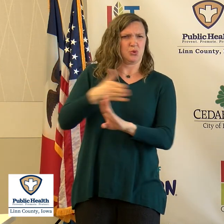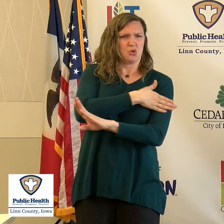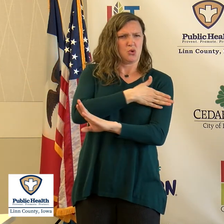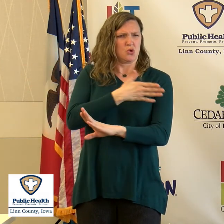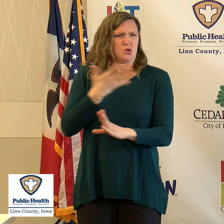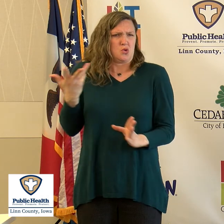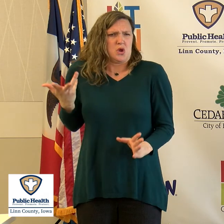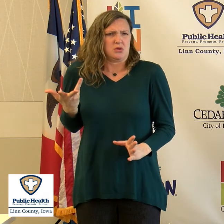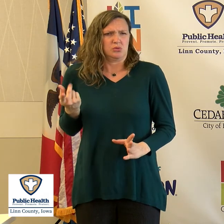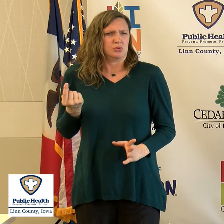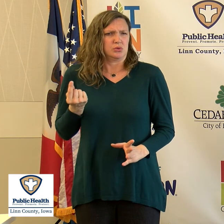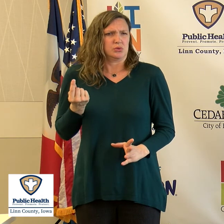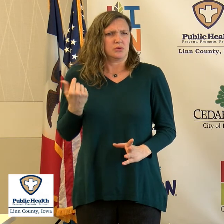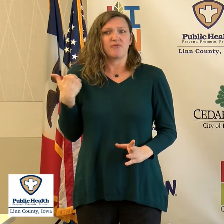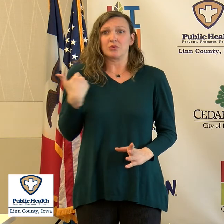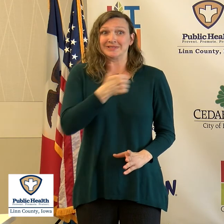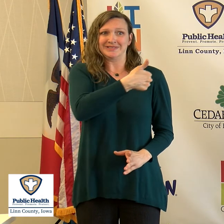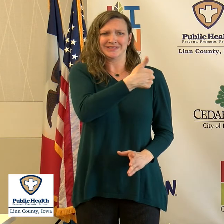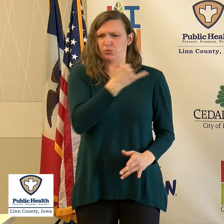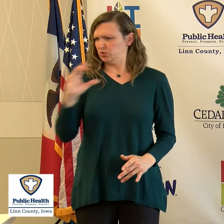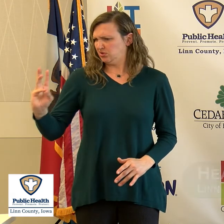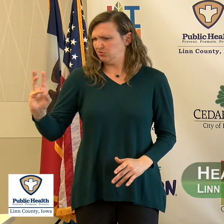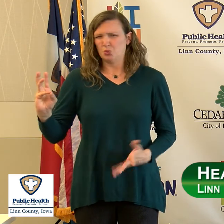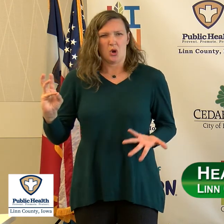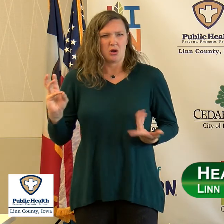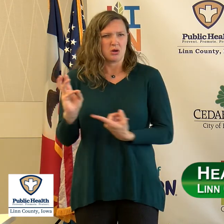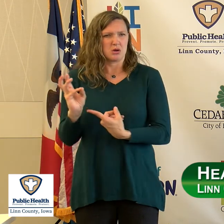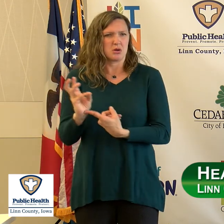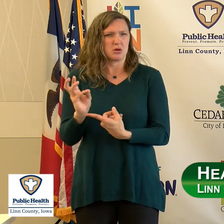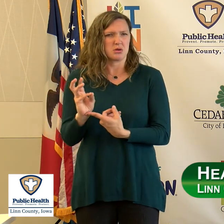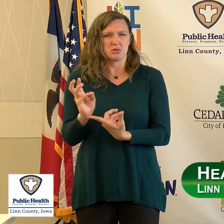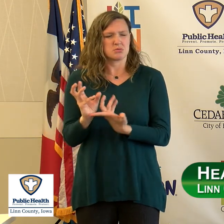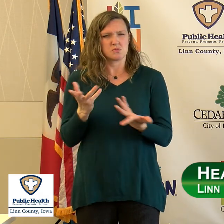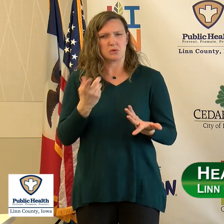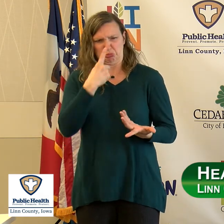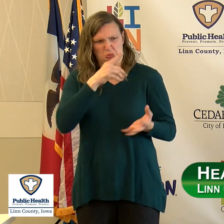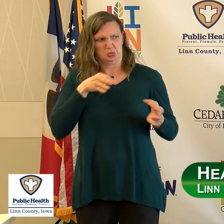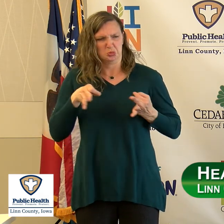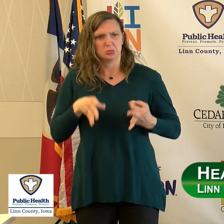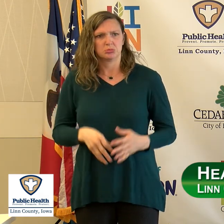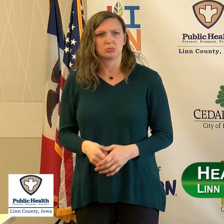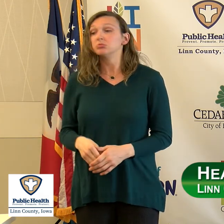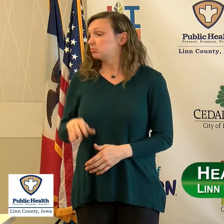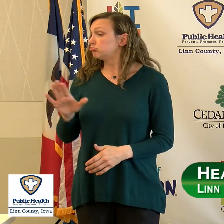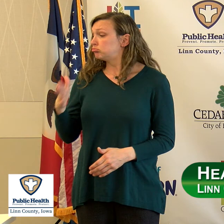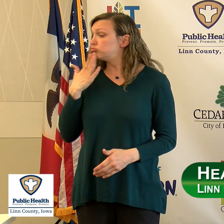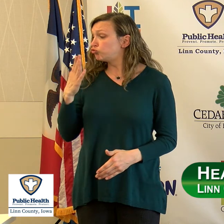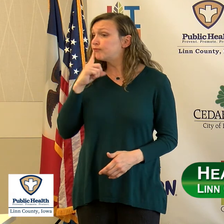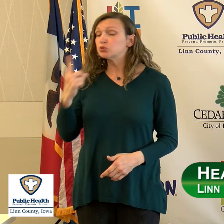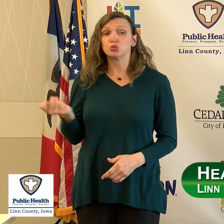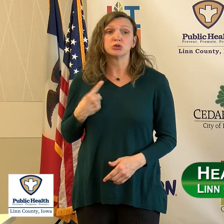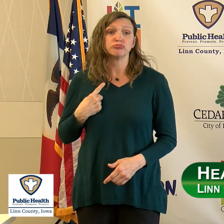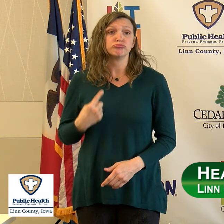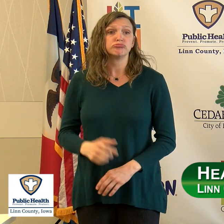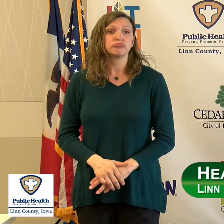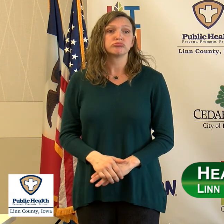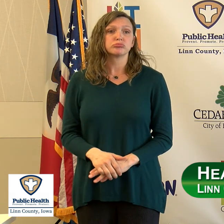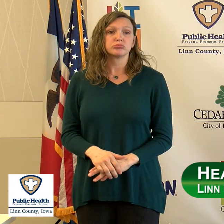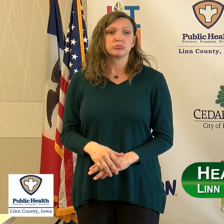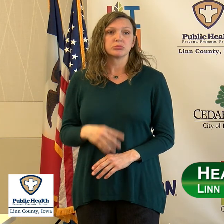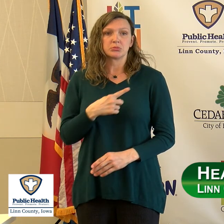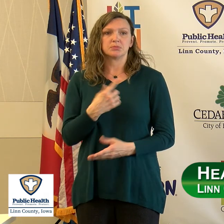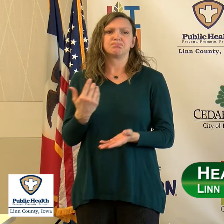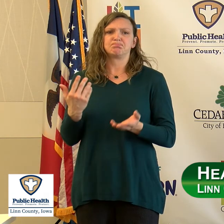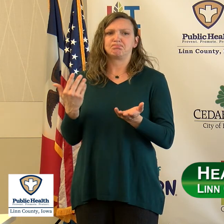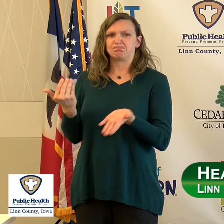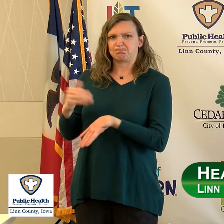What's the difference that will go into effect tonight? Thank you for that question, Mary. So Mary's question is, what has changed